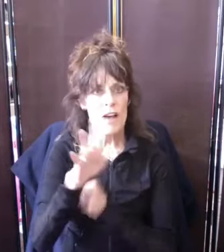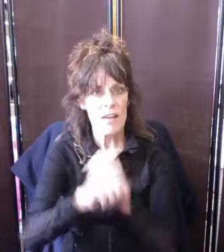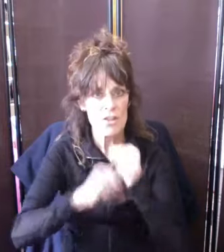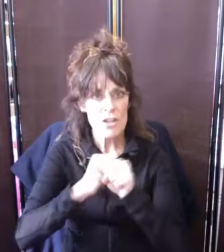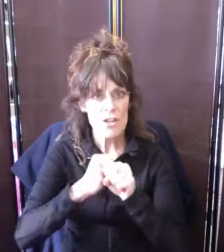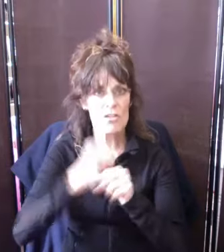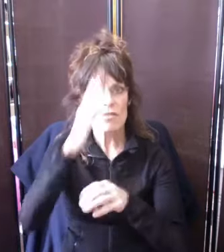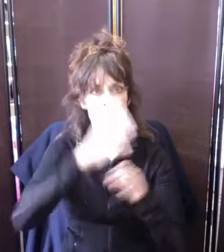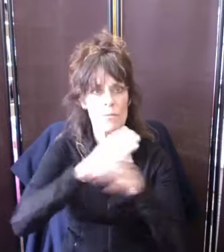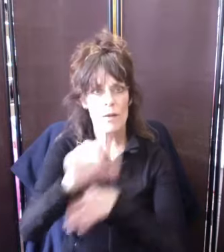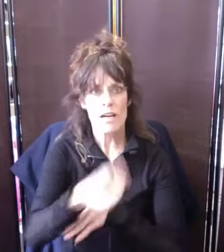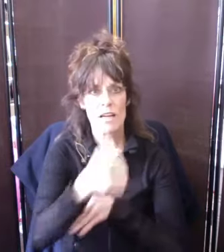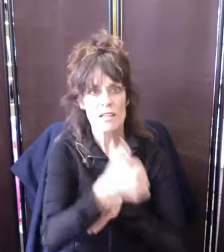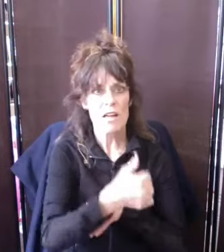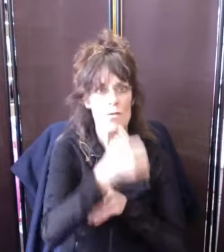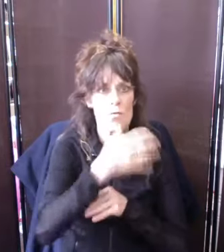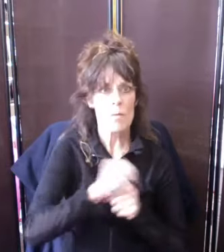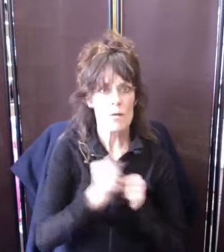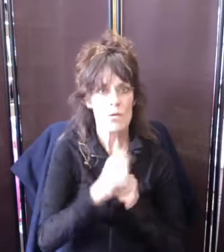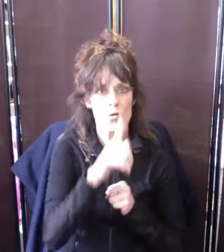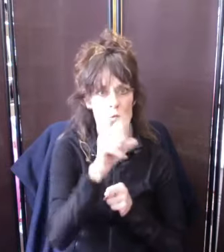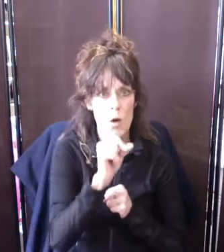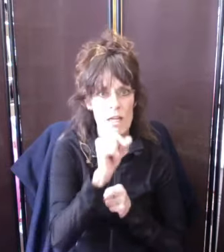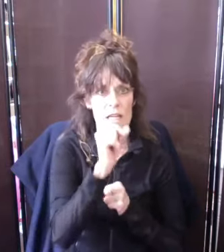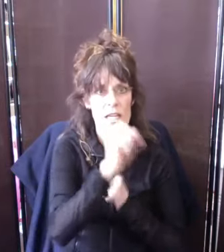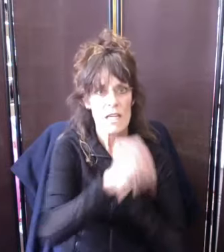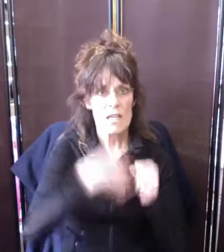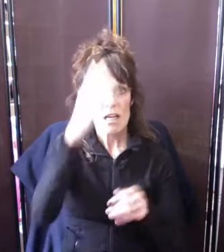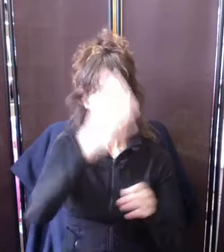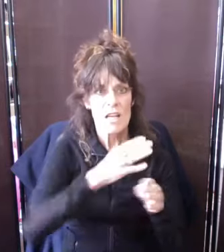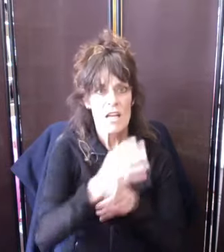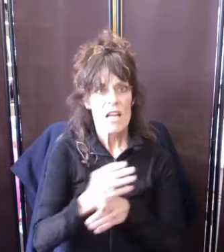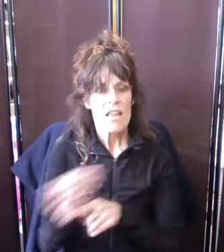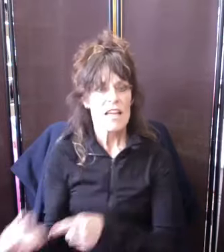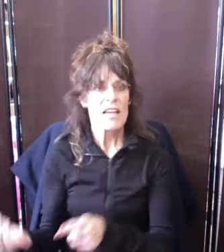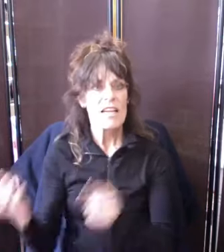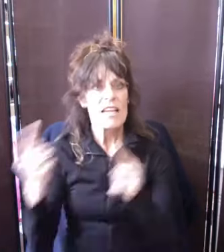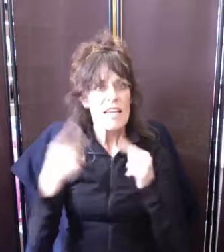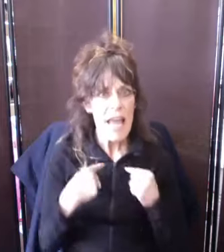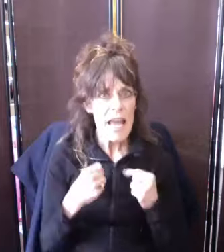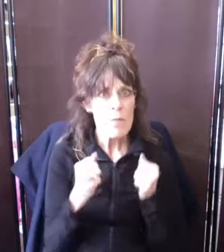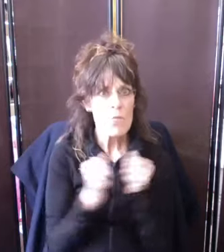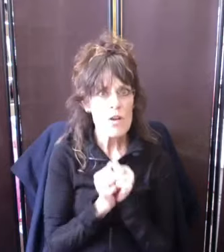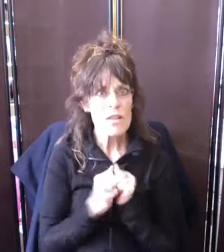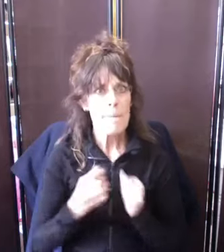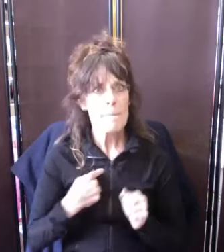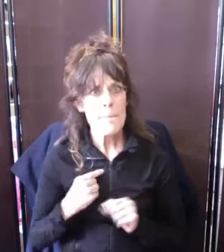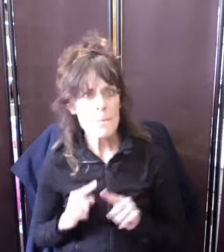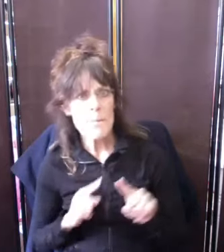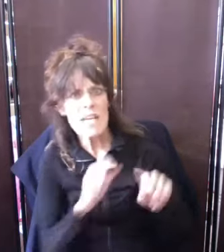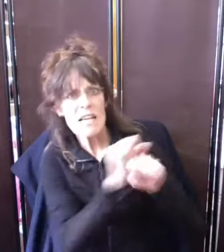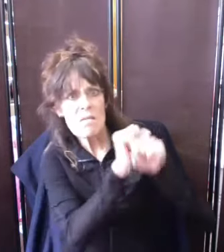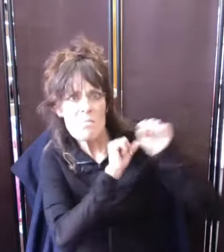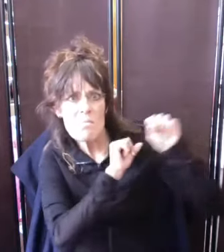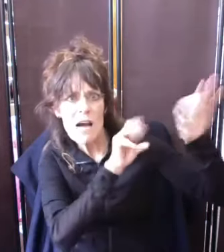20 plus years of sobriety, they came all the way up into the mountains of West Virginia with me to bury my mother, to sit next to me because my family wasn't going to be